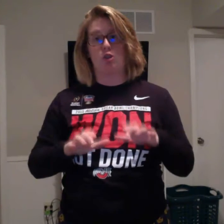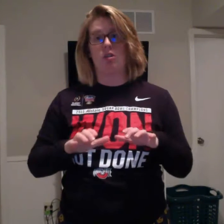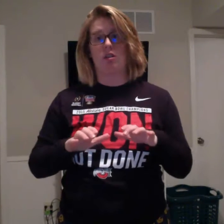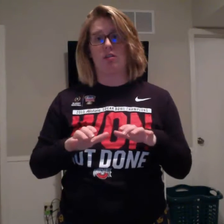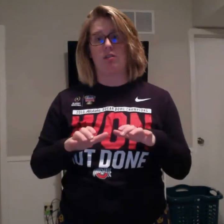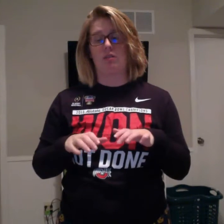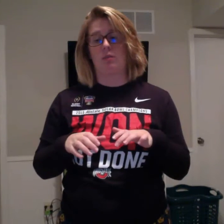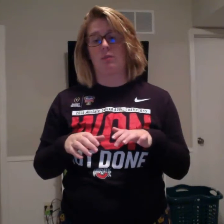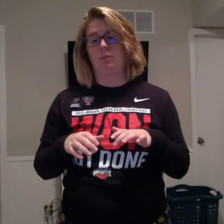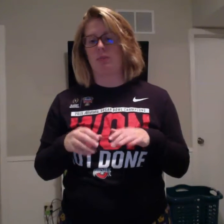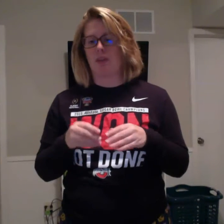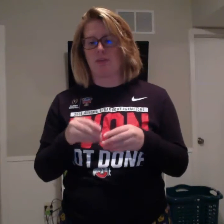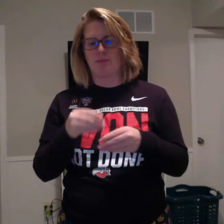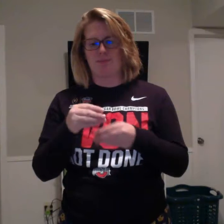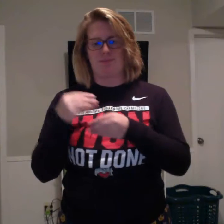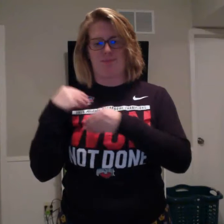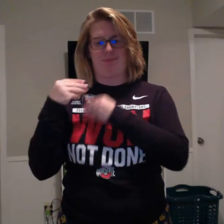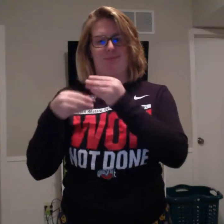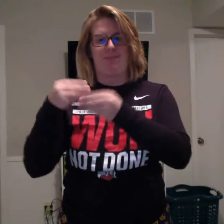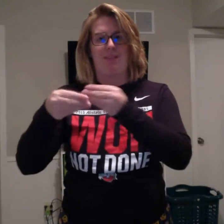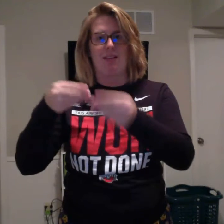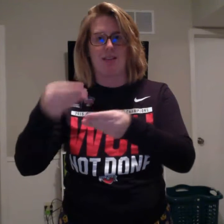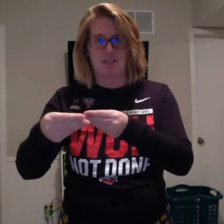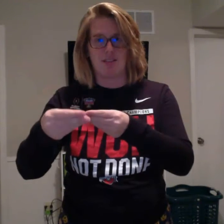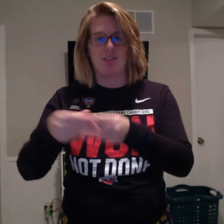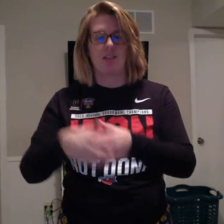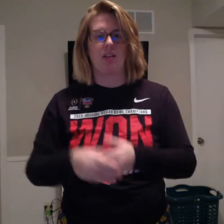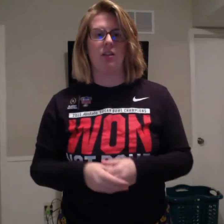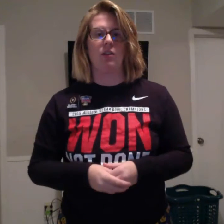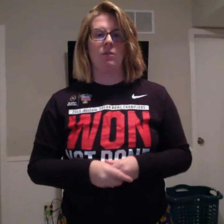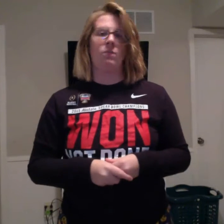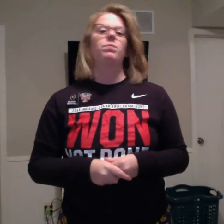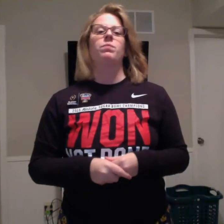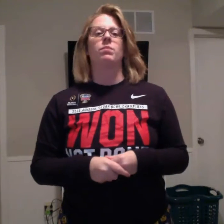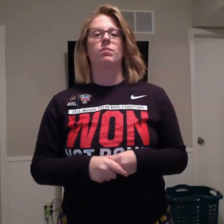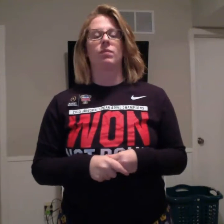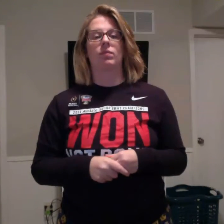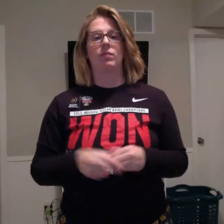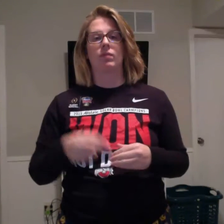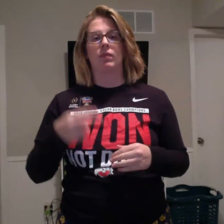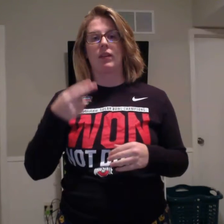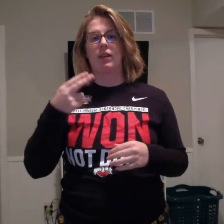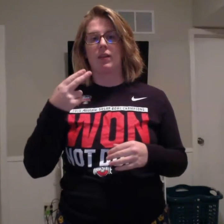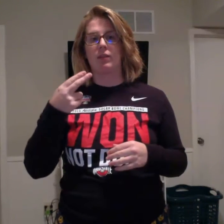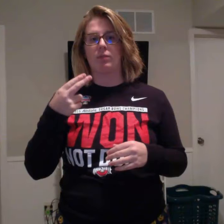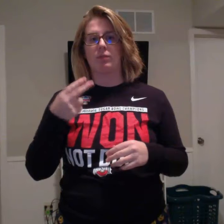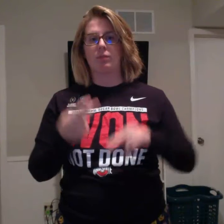In most people, a gene called Huntington, or HTT, on chromosome 4 contains a triplet